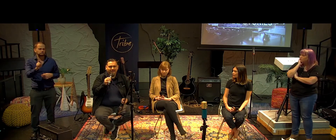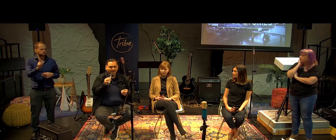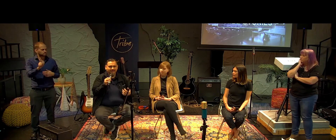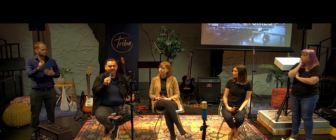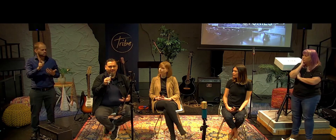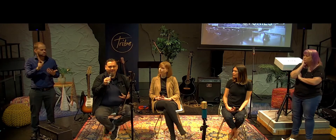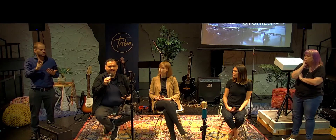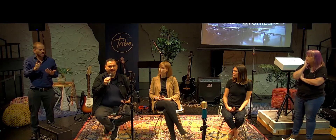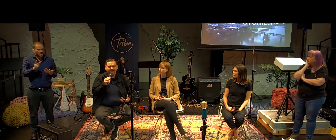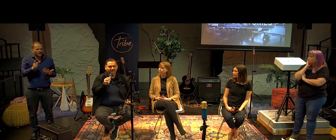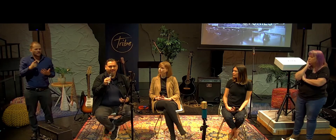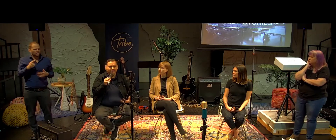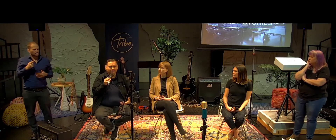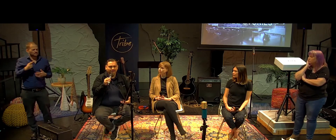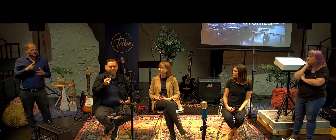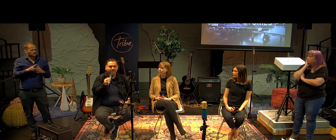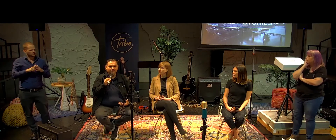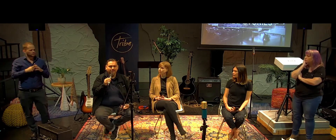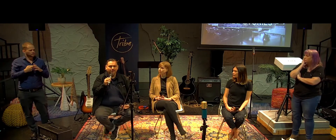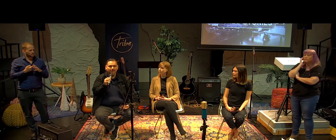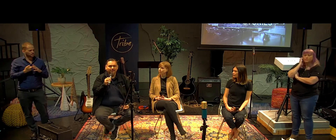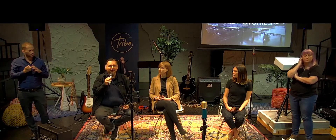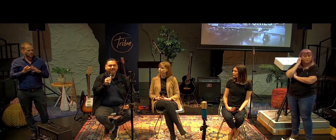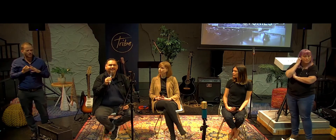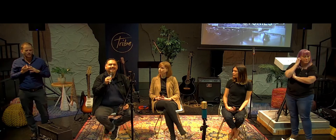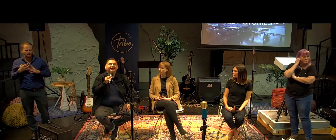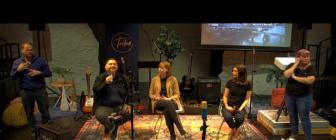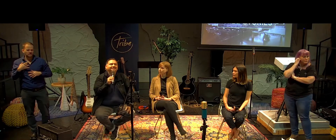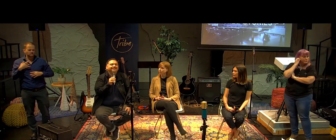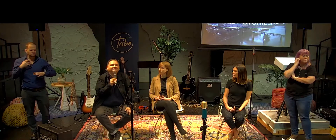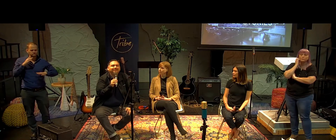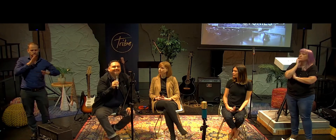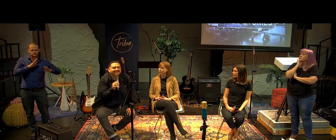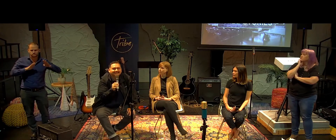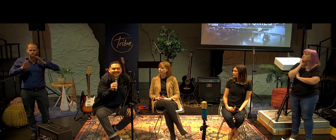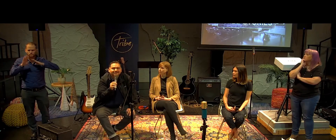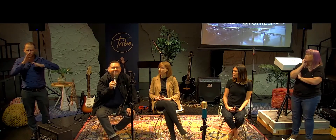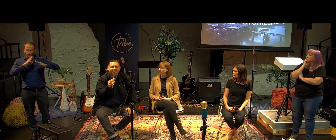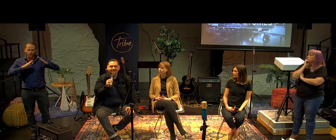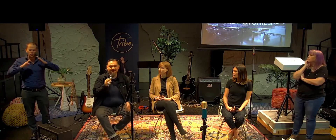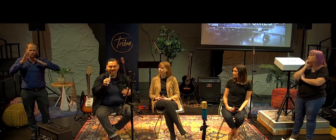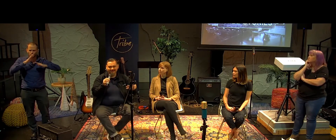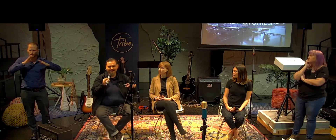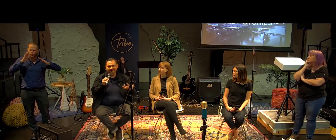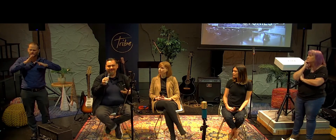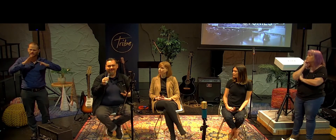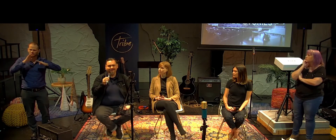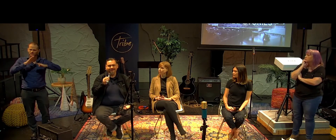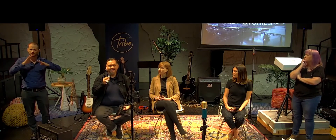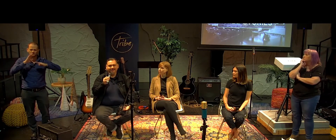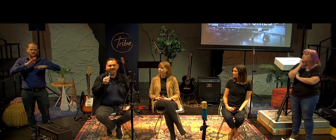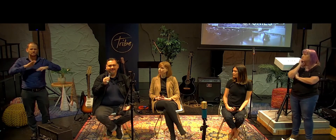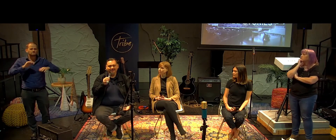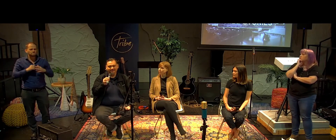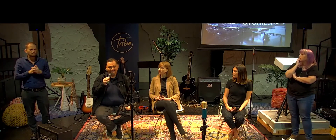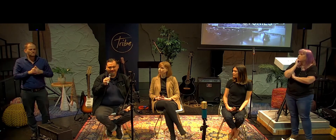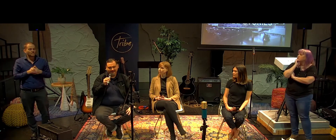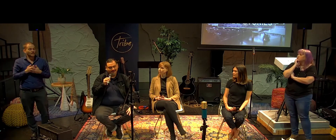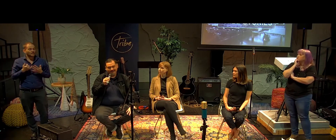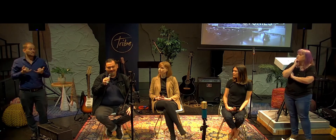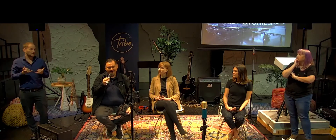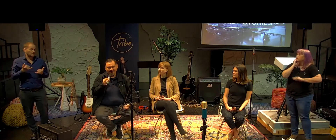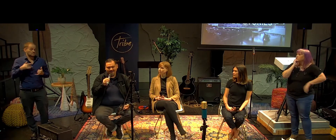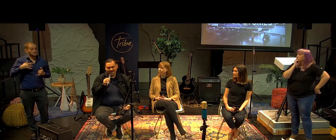it would get to the feeling of if I would really be really worried about it. And now it's amazing. It was just the feeling might come and I'm like,